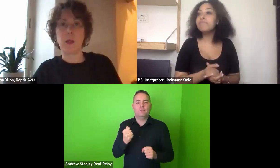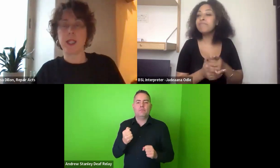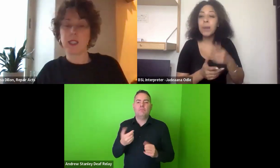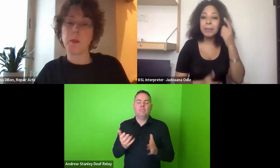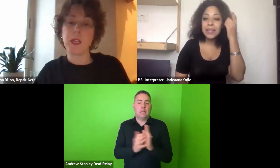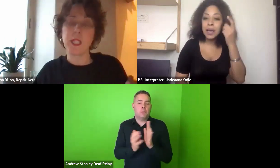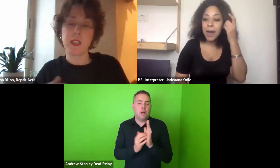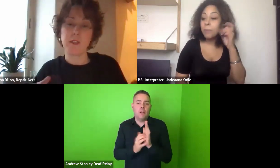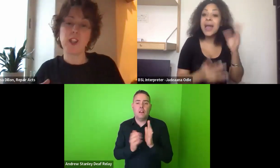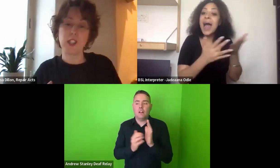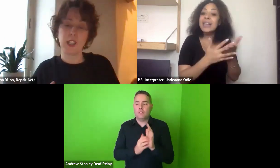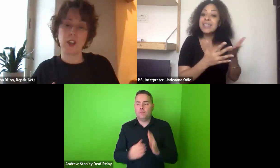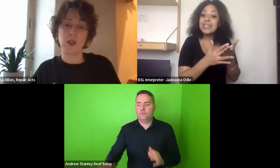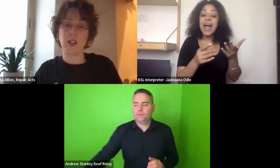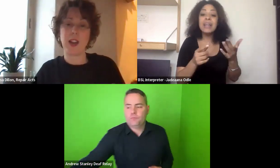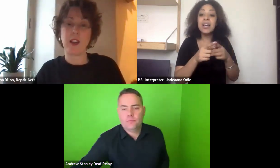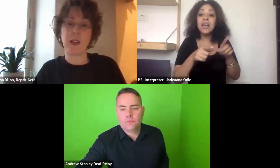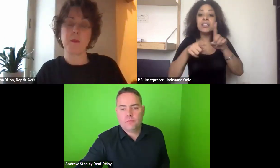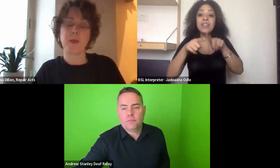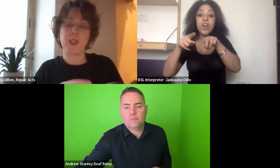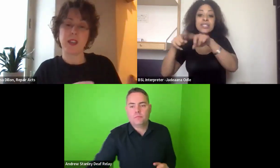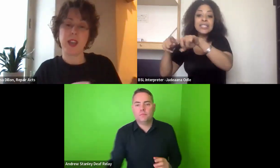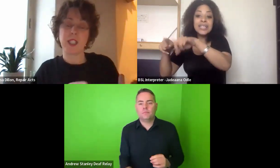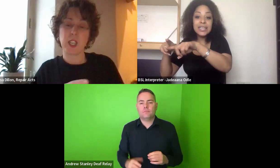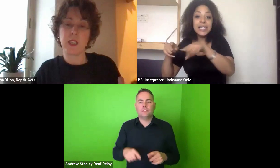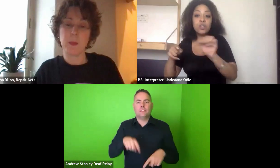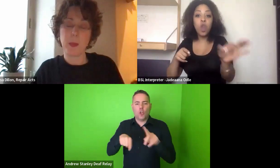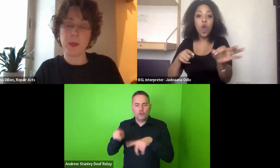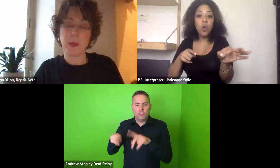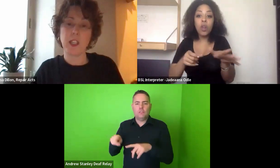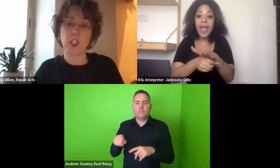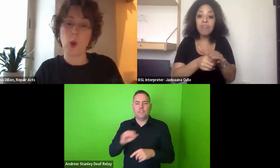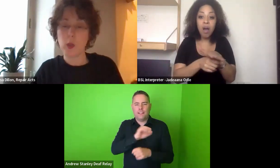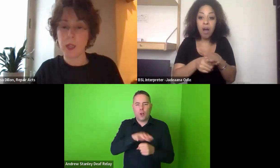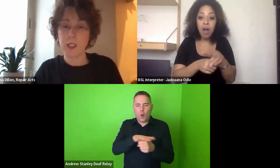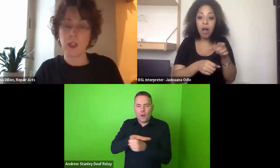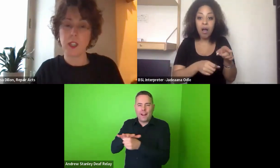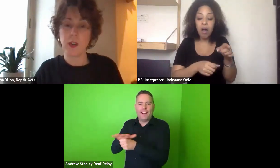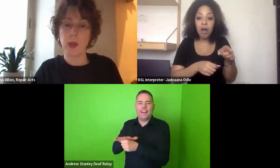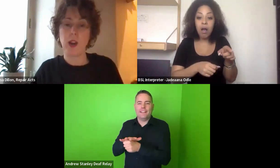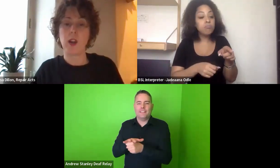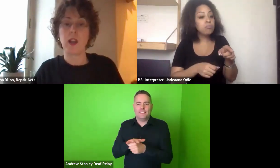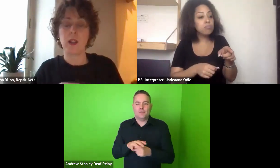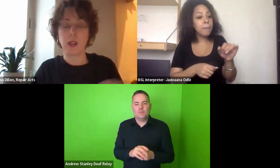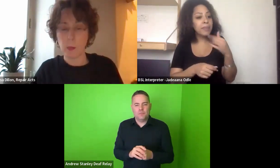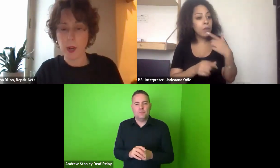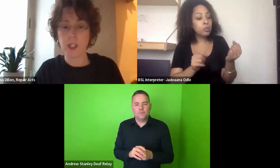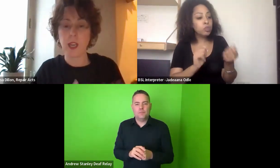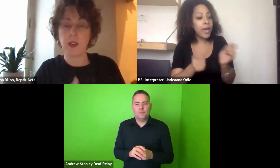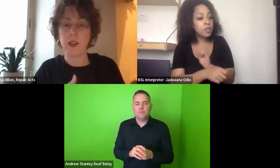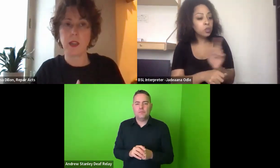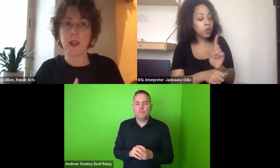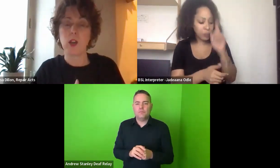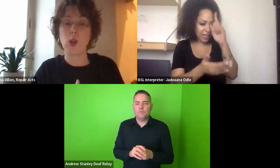about accessibility and diversity in your local area, that can actually maybe change what you might decide to get